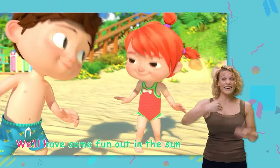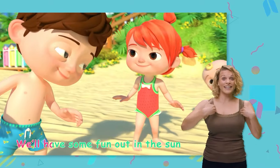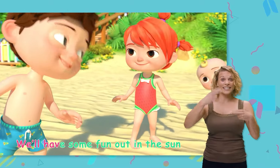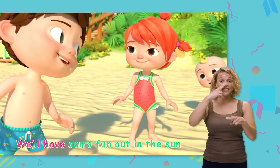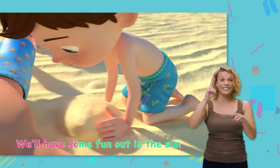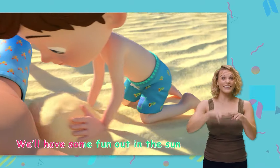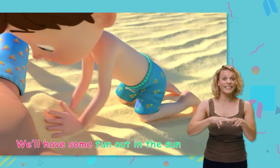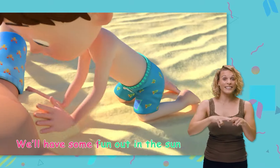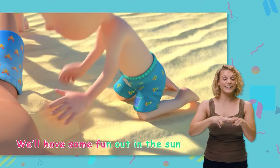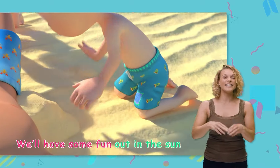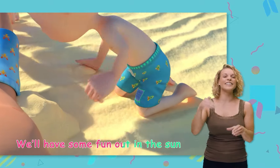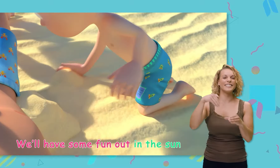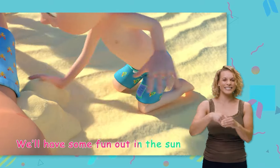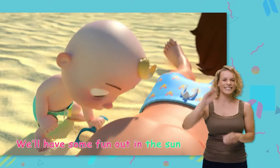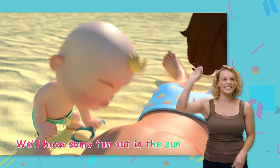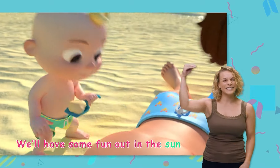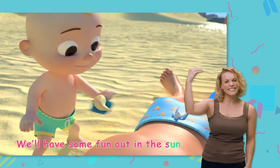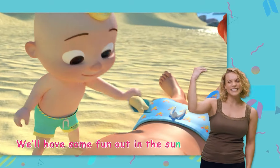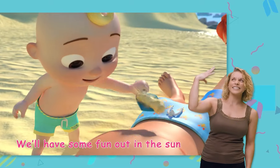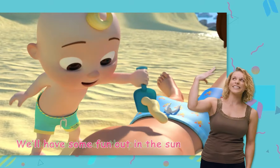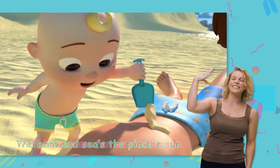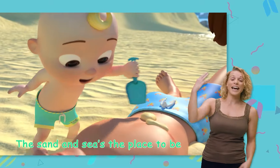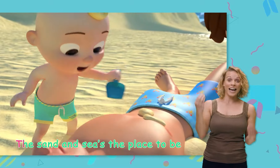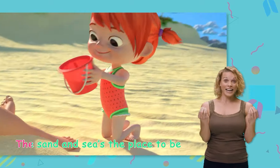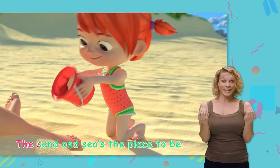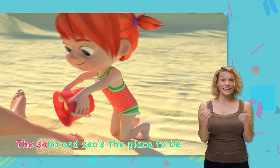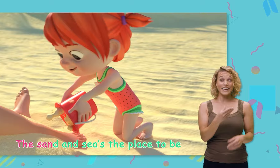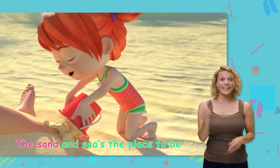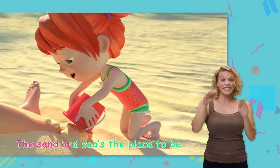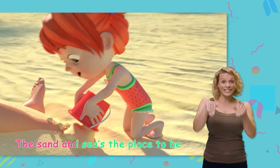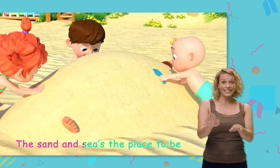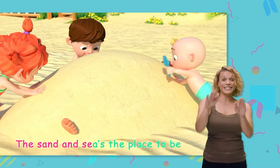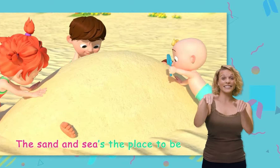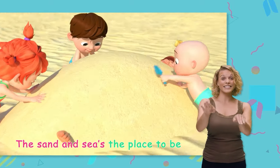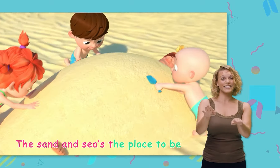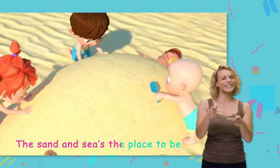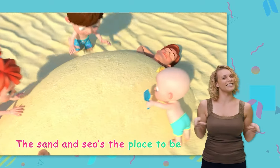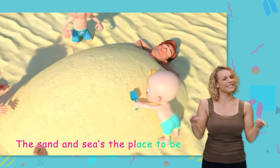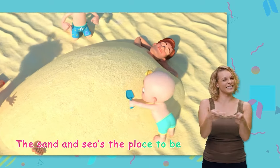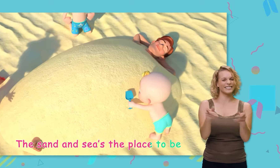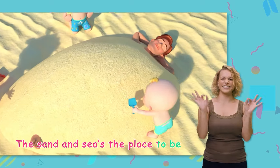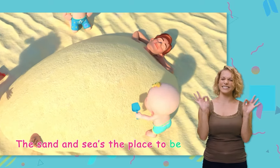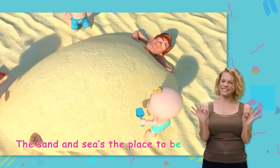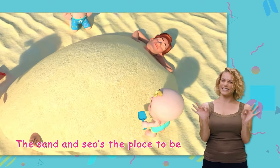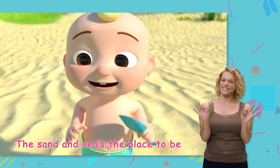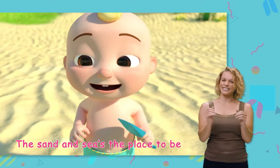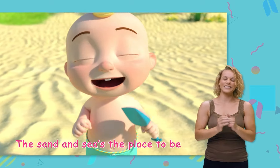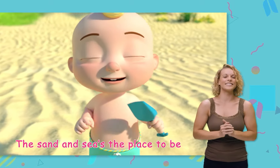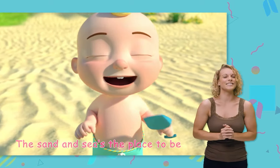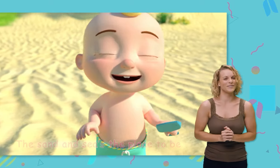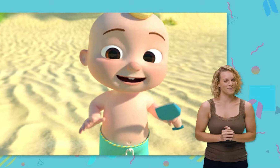we'll have some fun out in the sun. The sand and seas, the place to be.